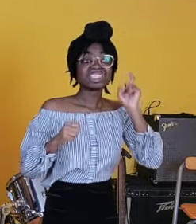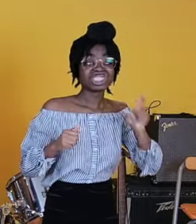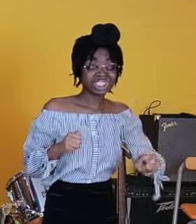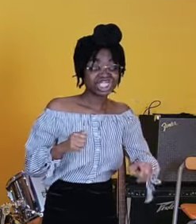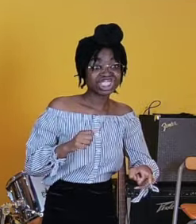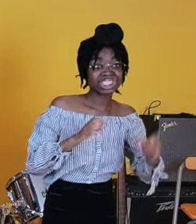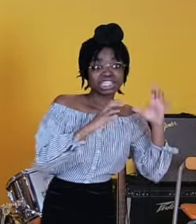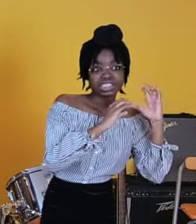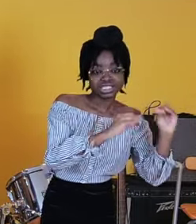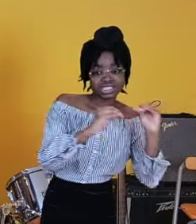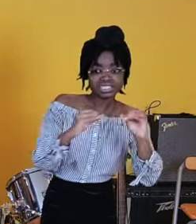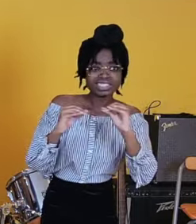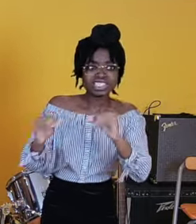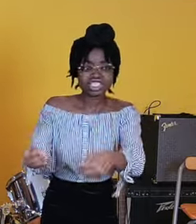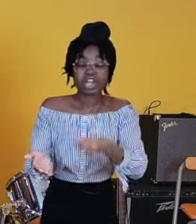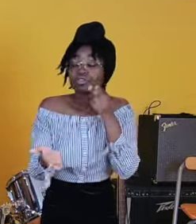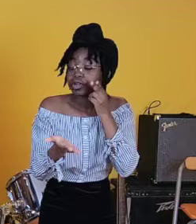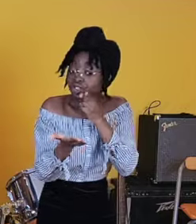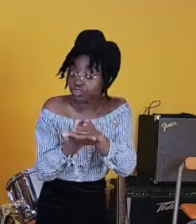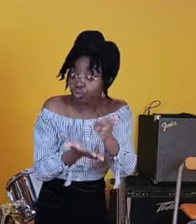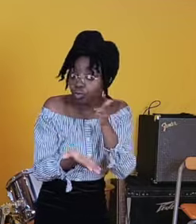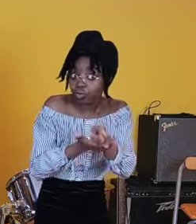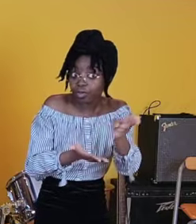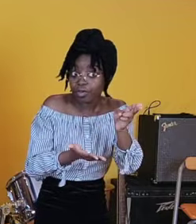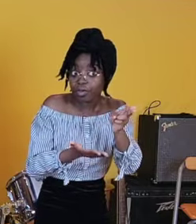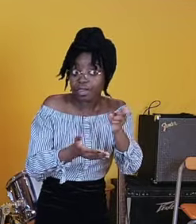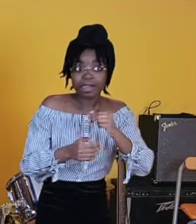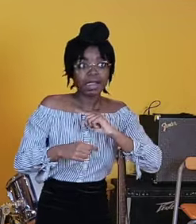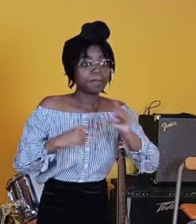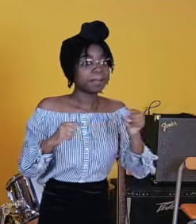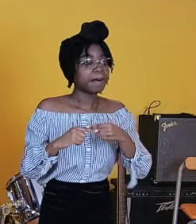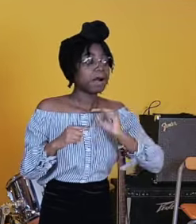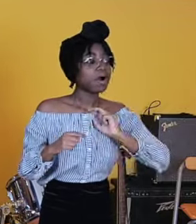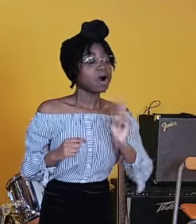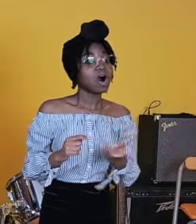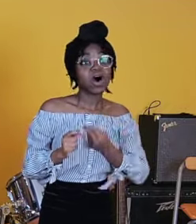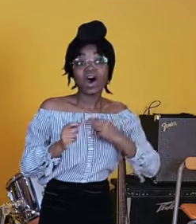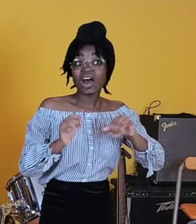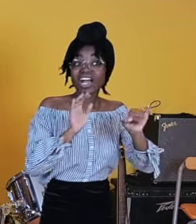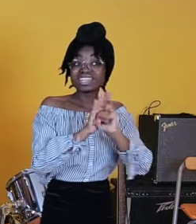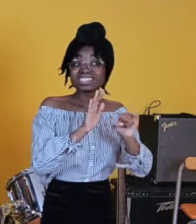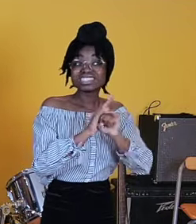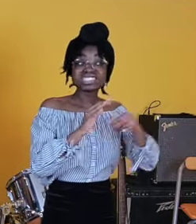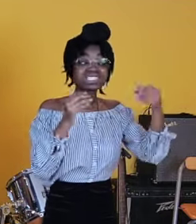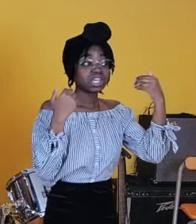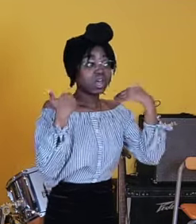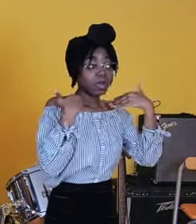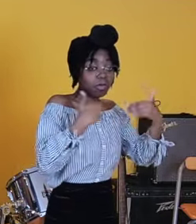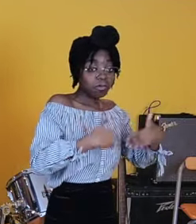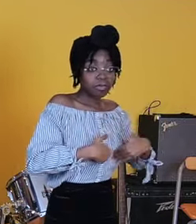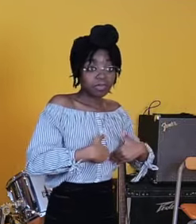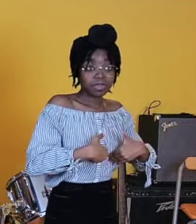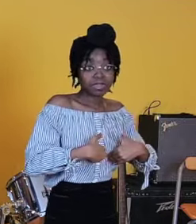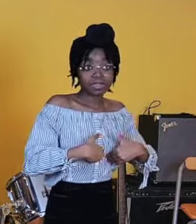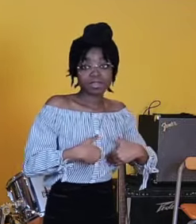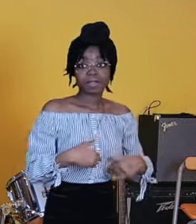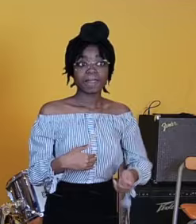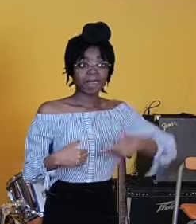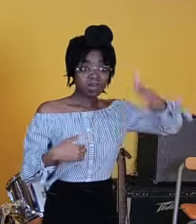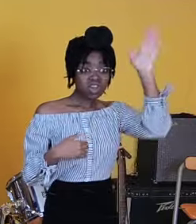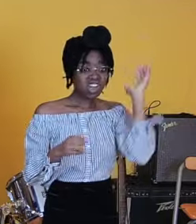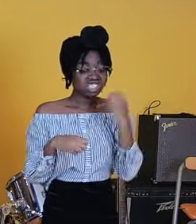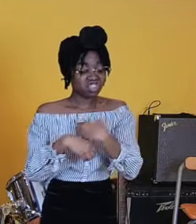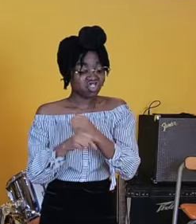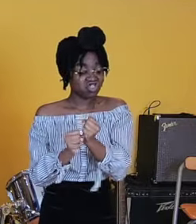children. The truth about who we are as human beings, the truth about who we are as God created us, the truth